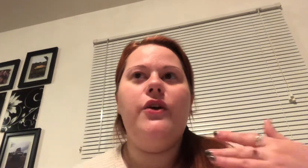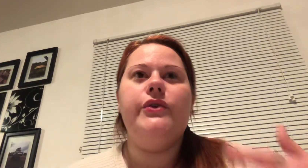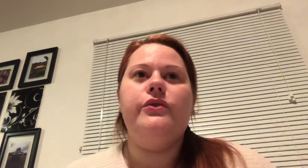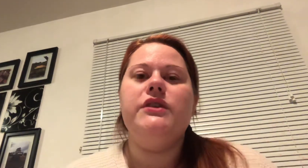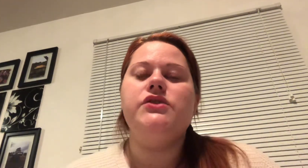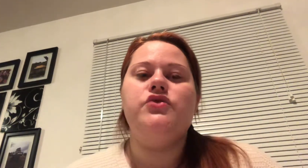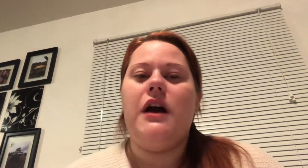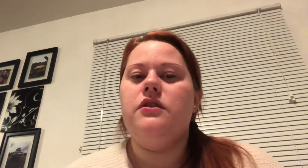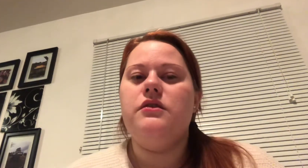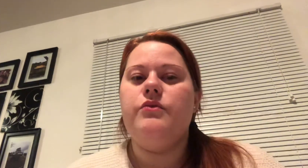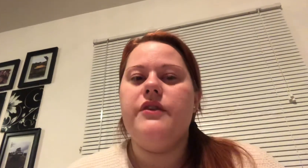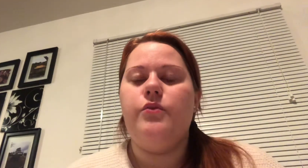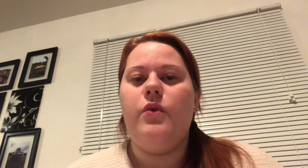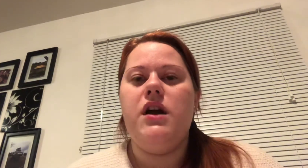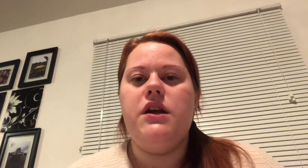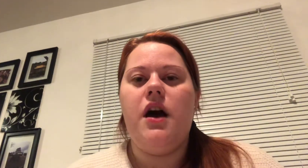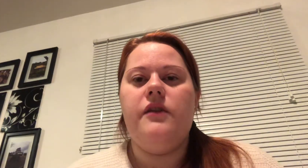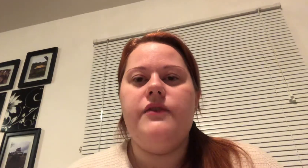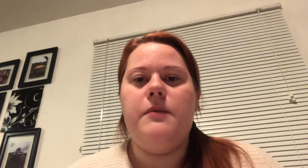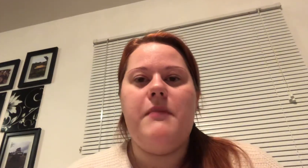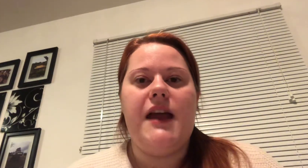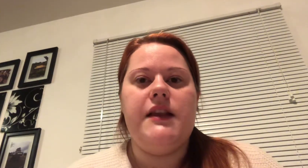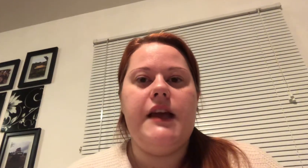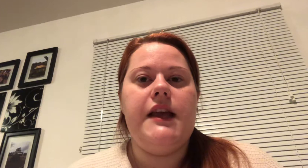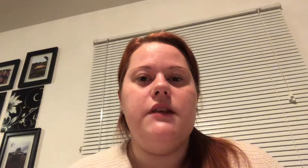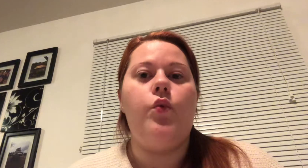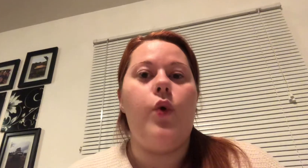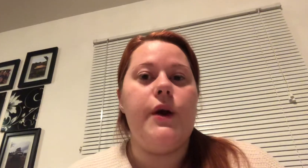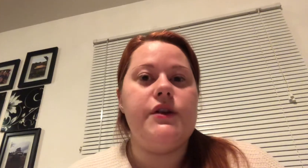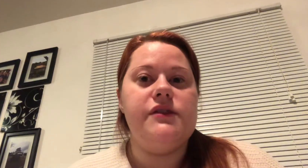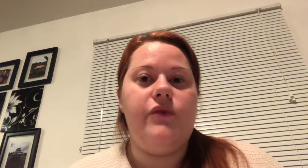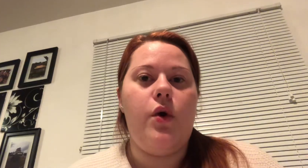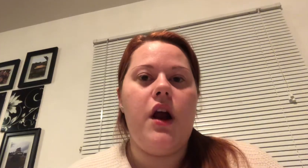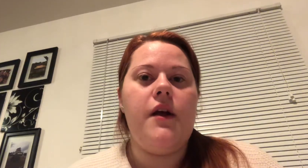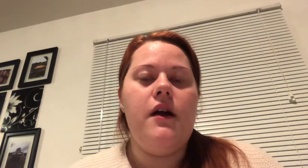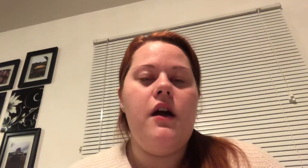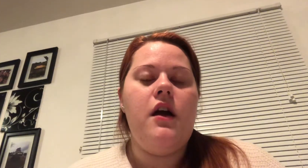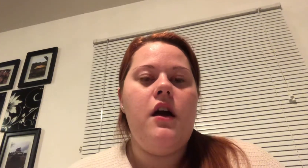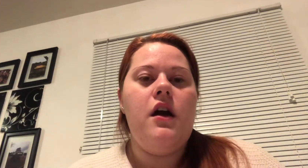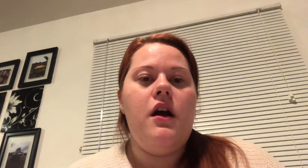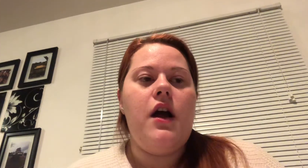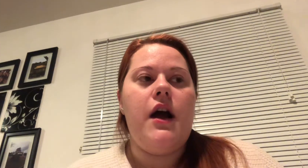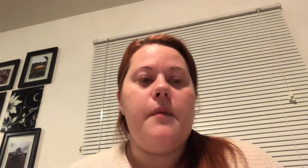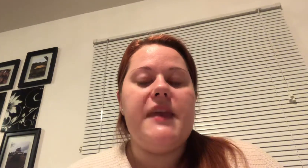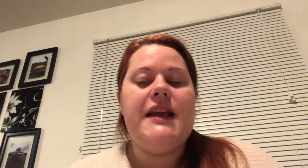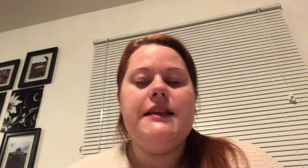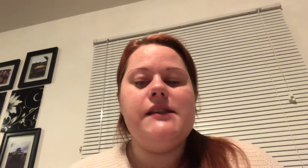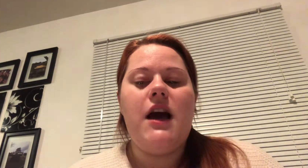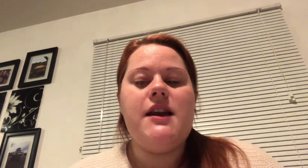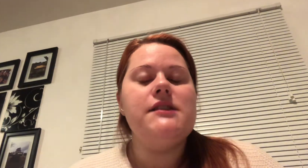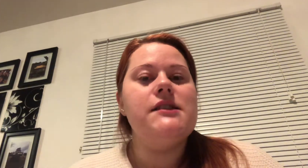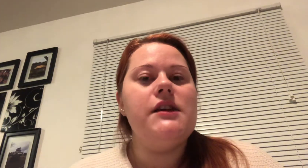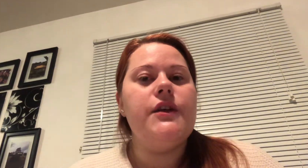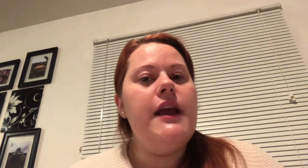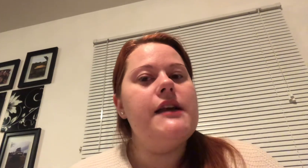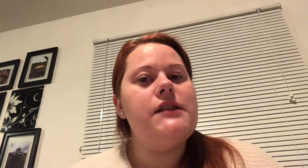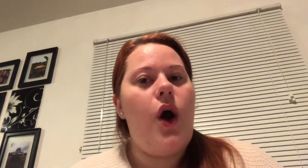through a struggle with one of the men that he works for. He's not necessarily his